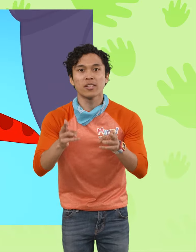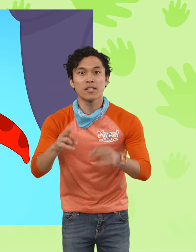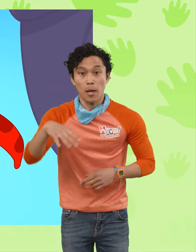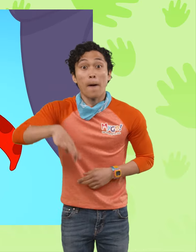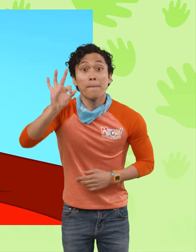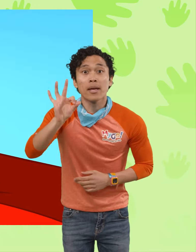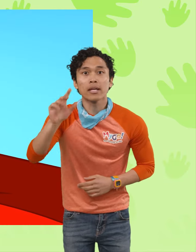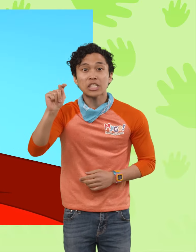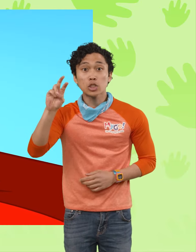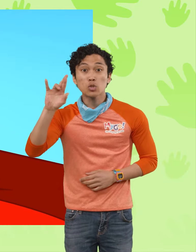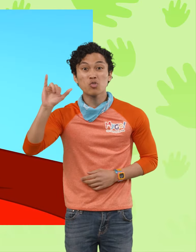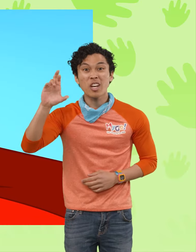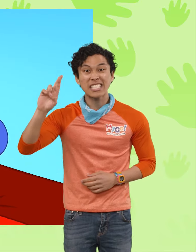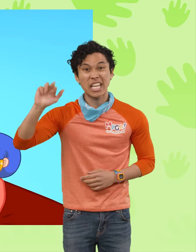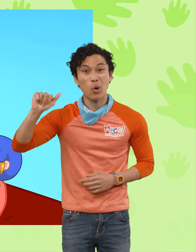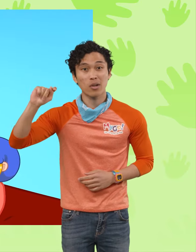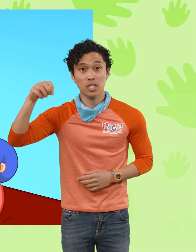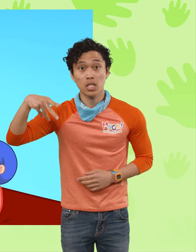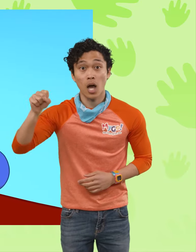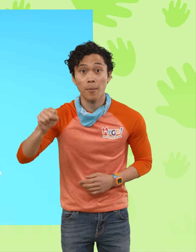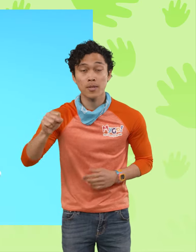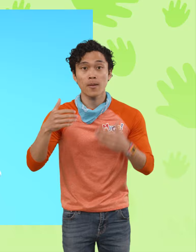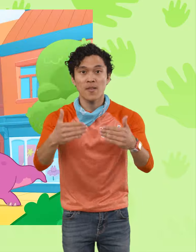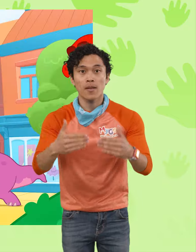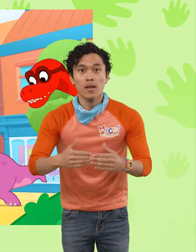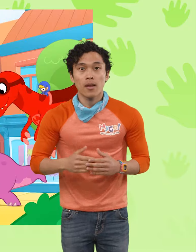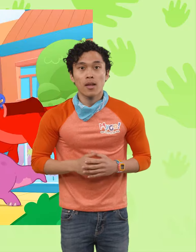Quickly, pick up the Triceratops, Morphle.